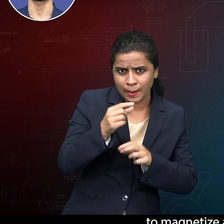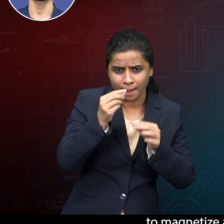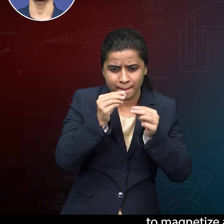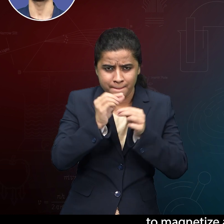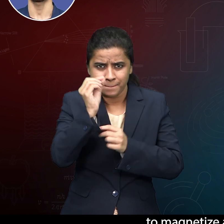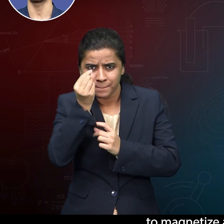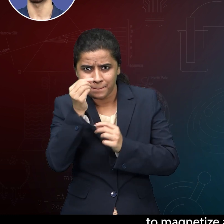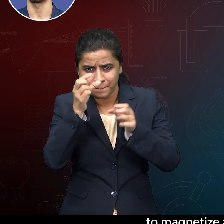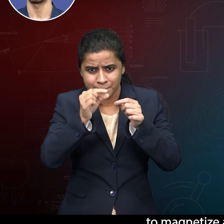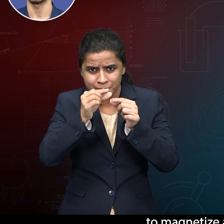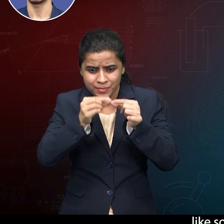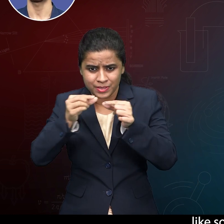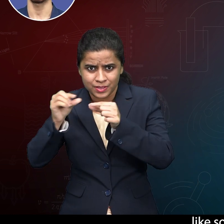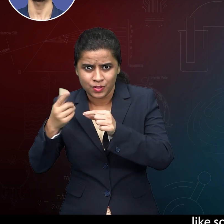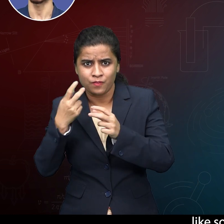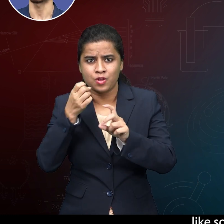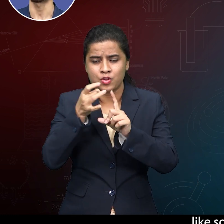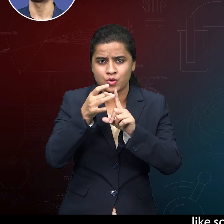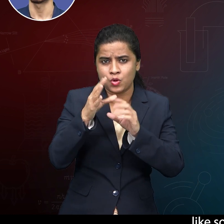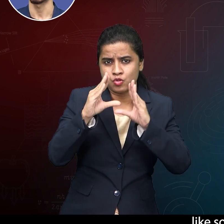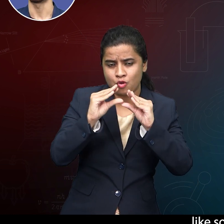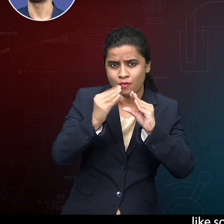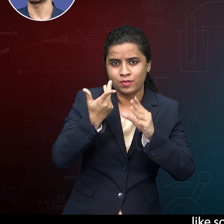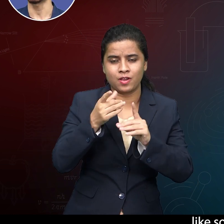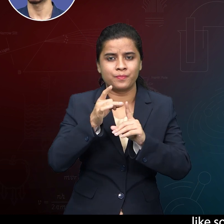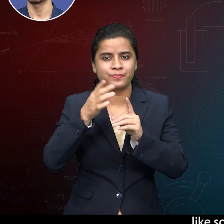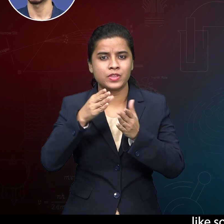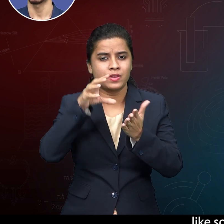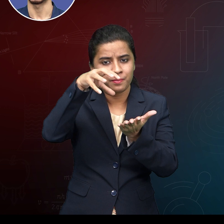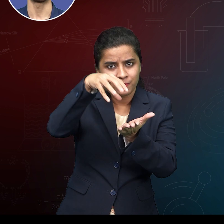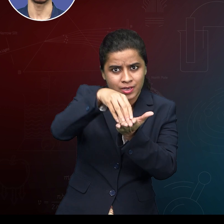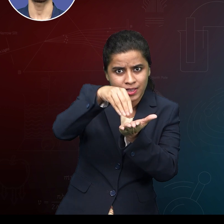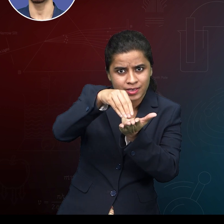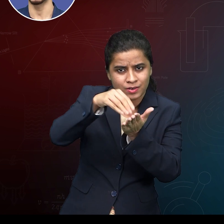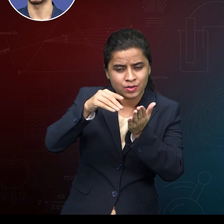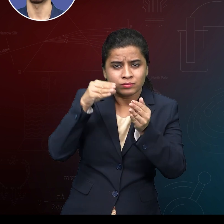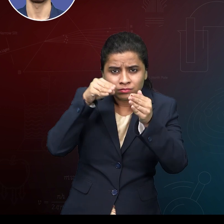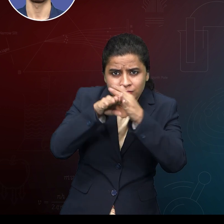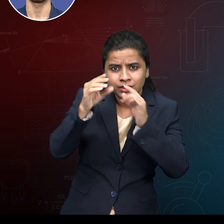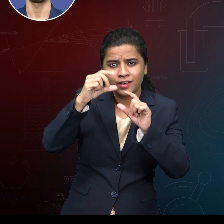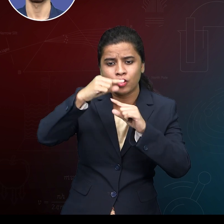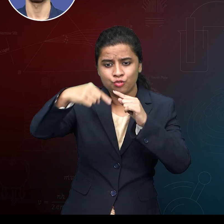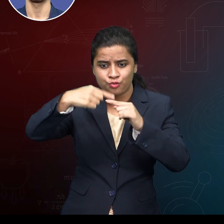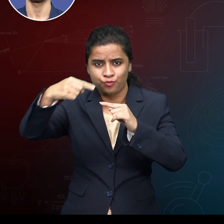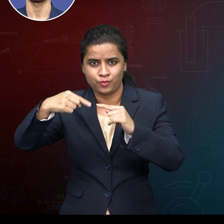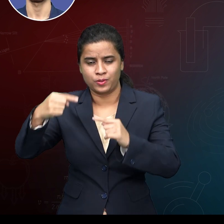of magnetic material like soft iron when placed inside the coil.